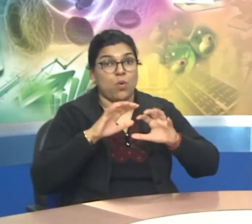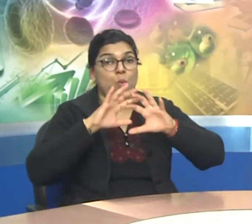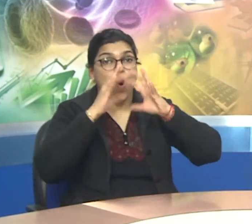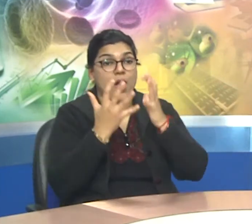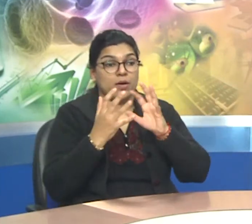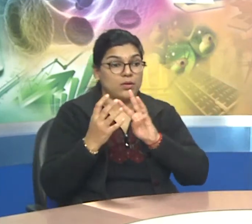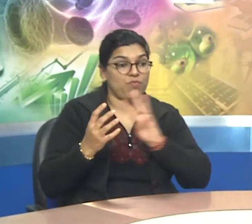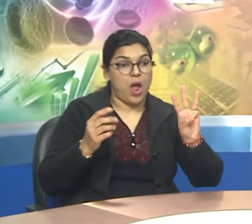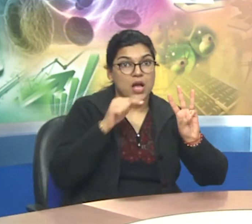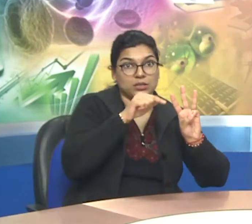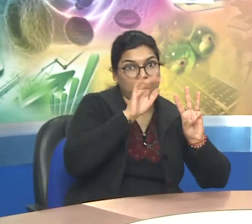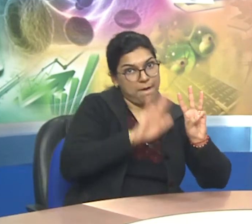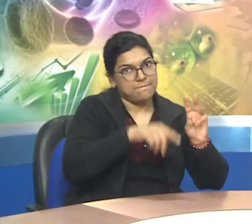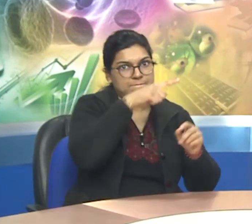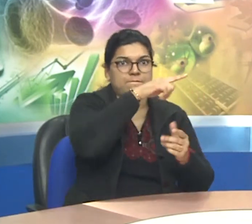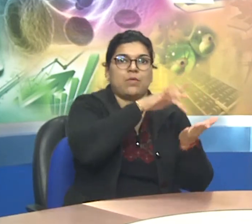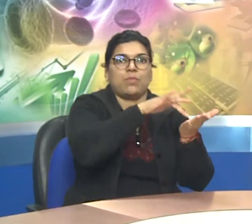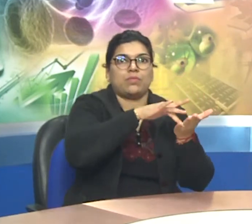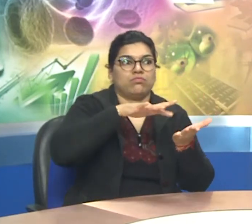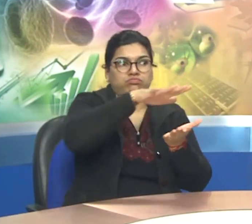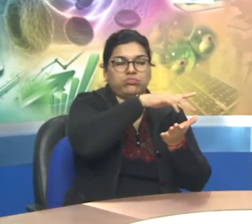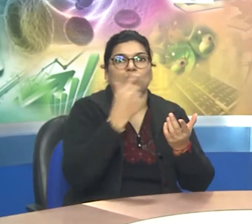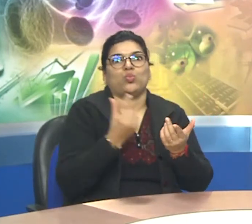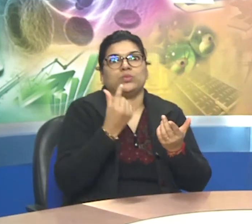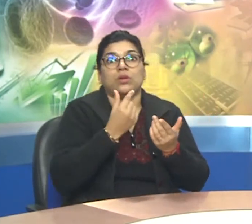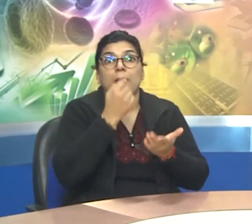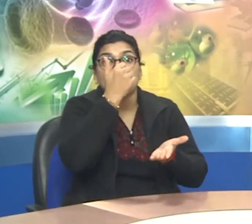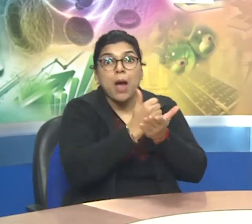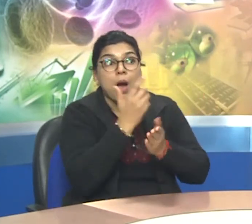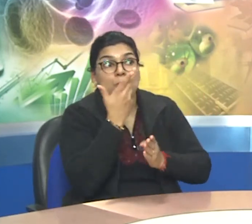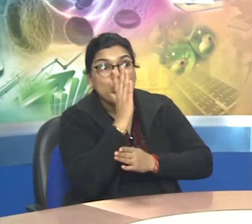And usually there are payments.